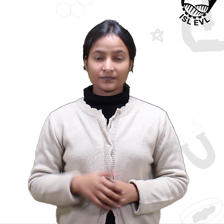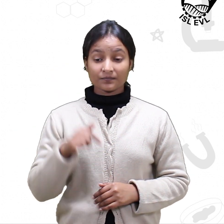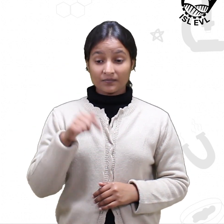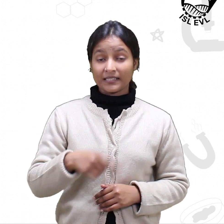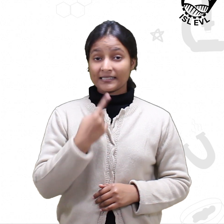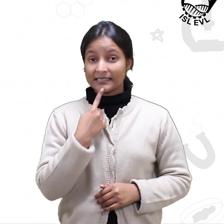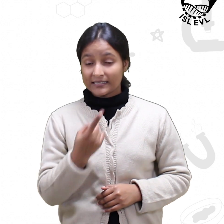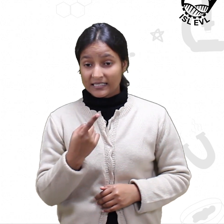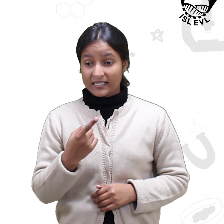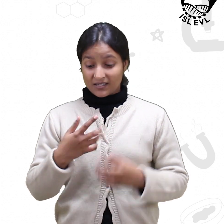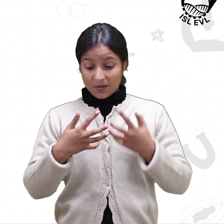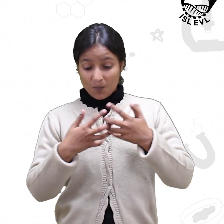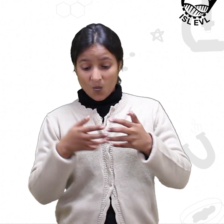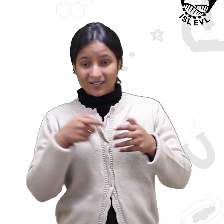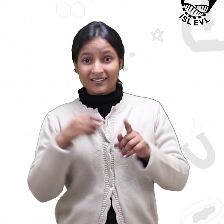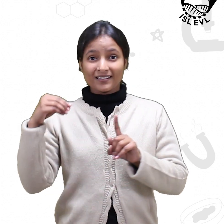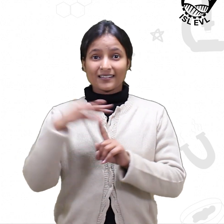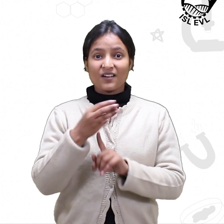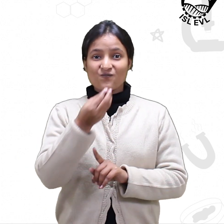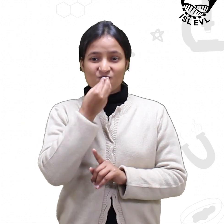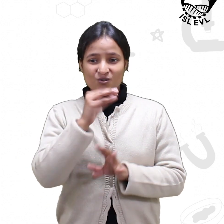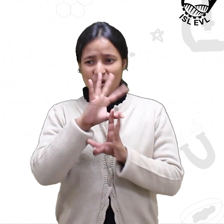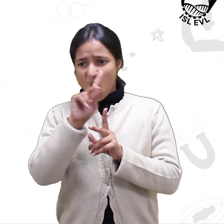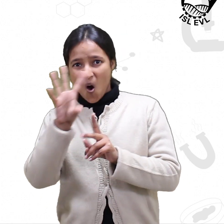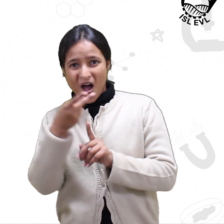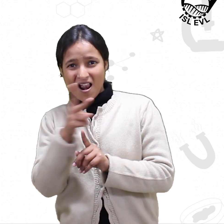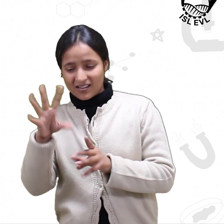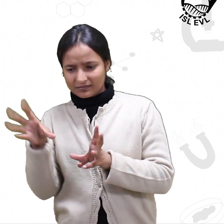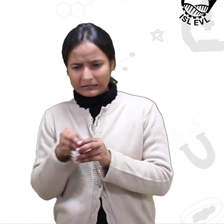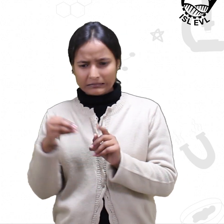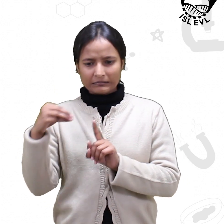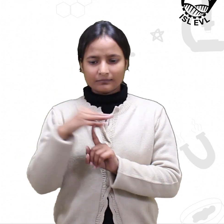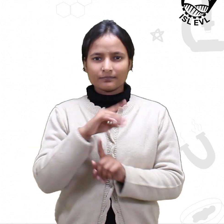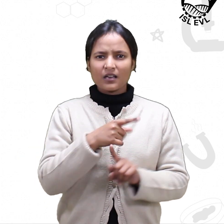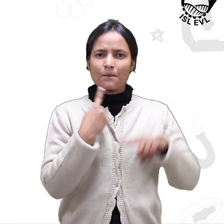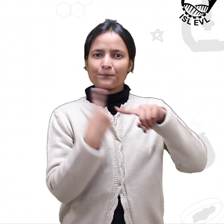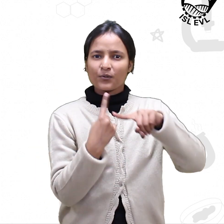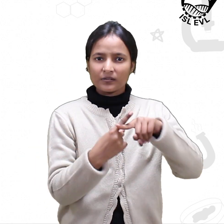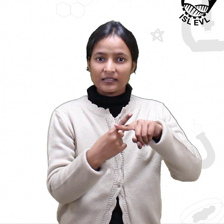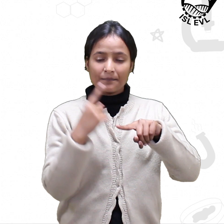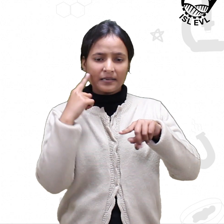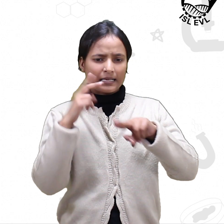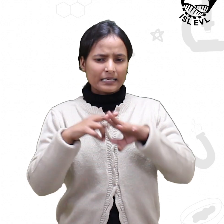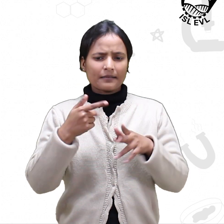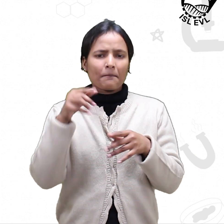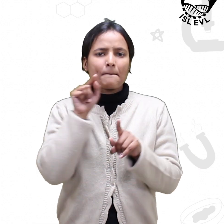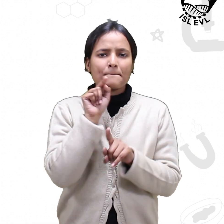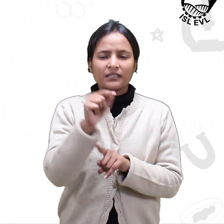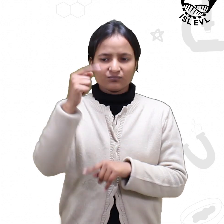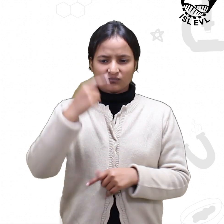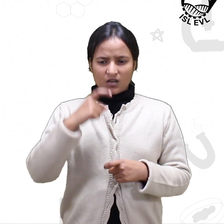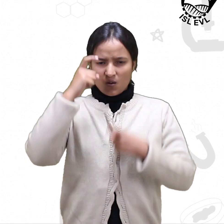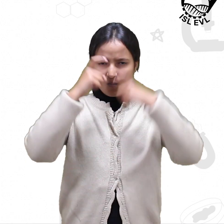Now, we think that these regions are very important for motor function. It doesn't mean that these don't have any role to play with